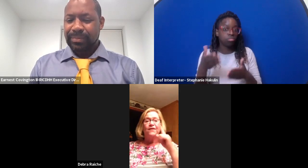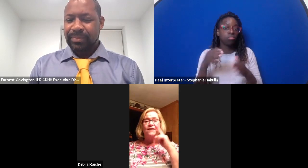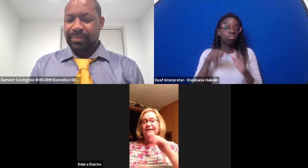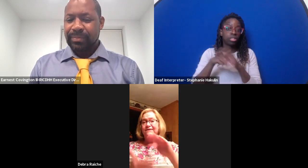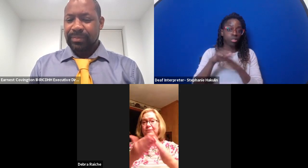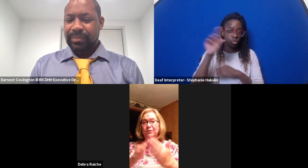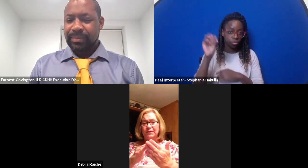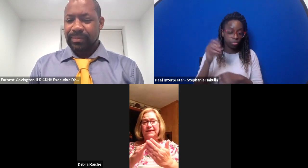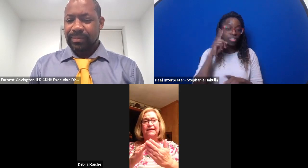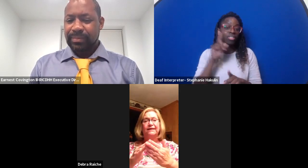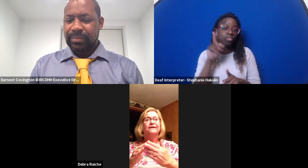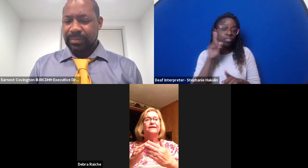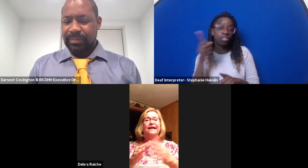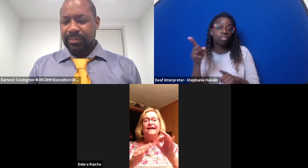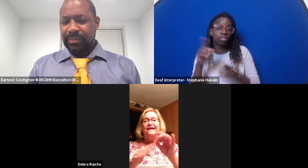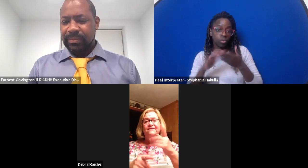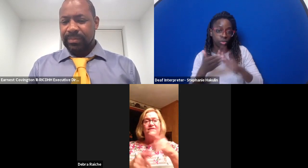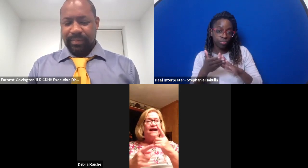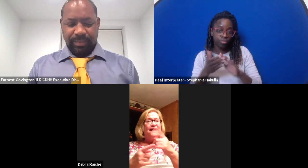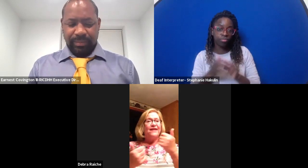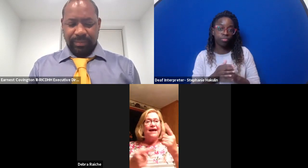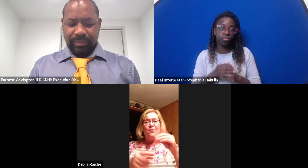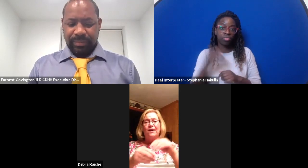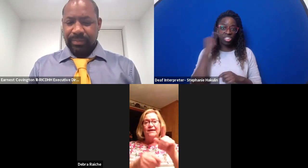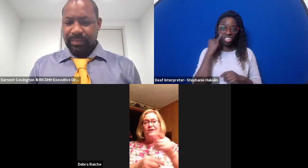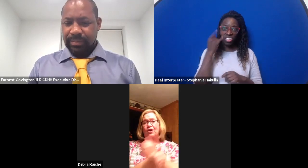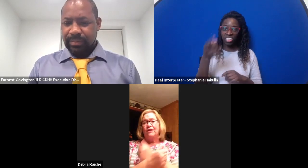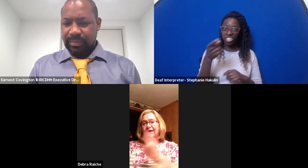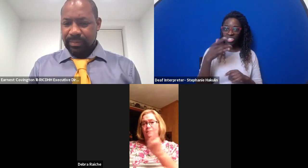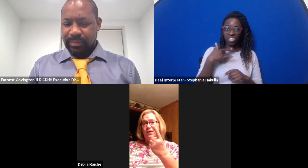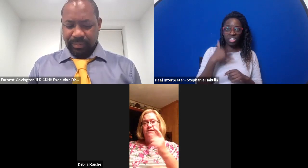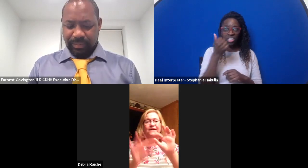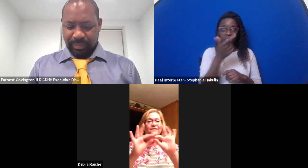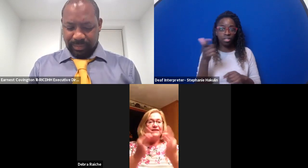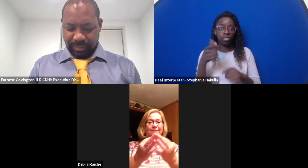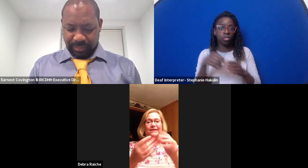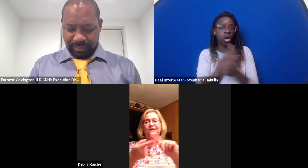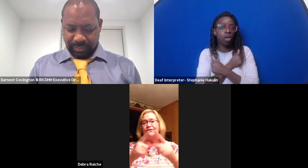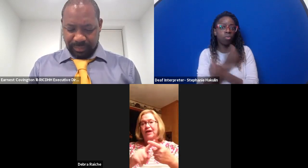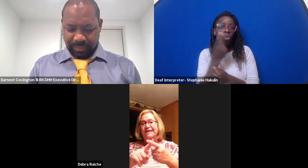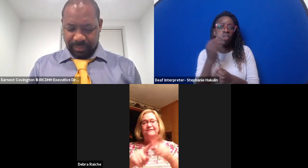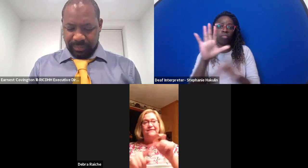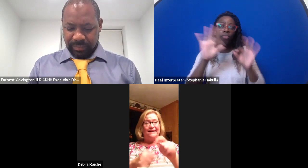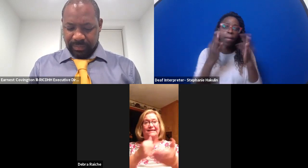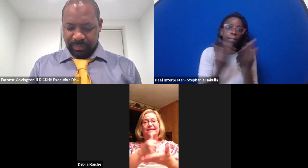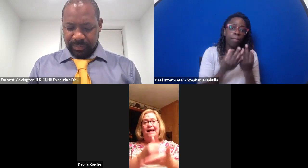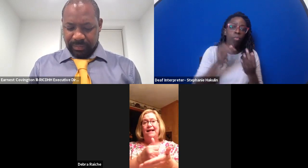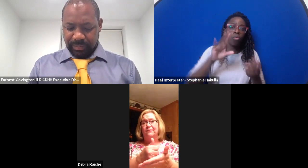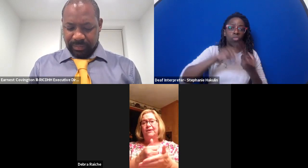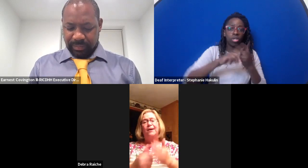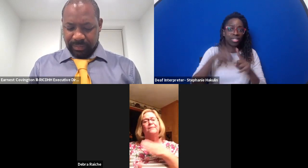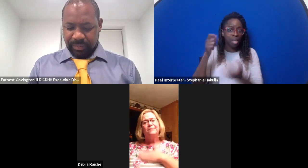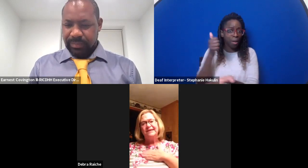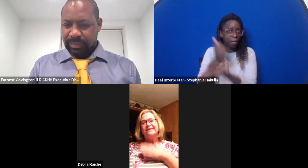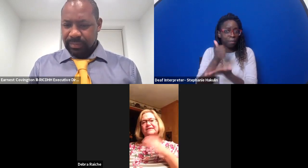obviously, and in the deaf community, if there's anyone, if you or a loved one, a family